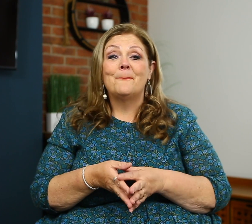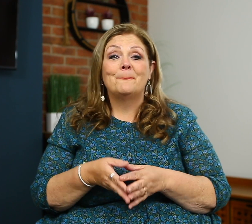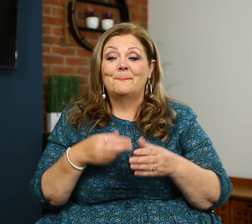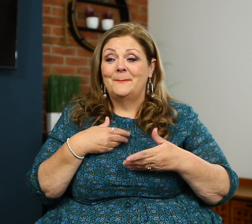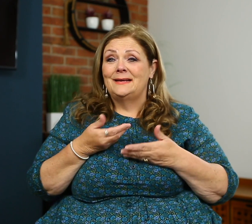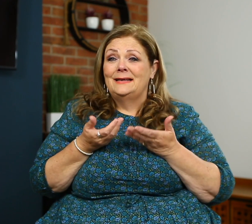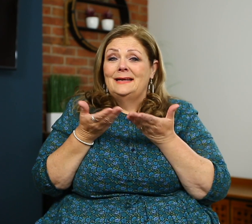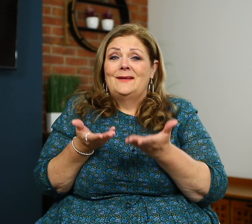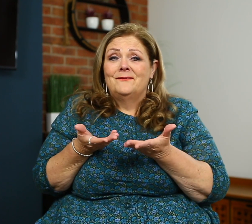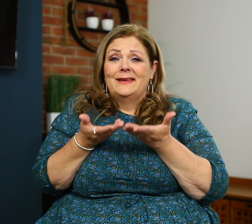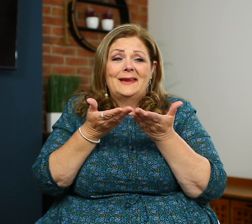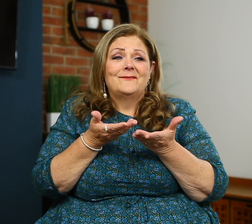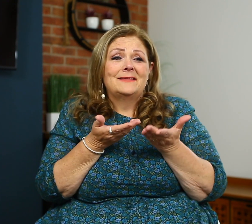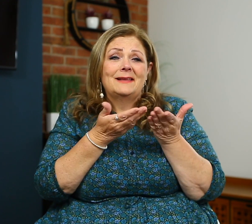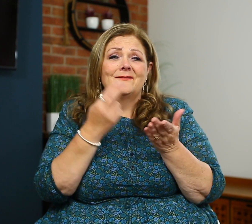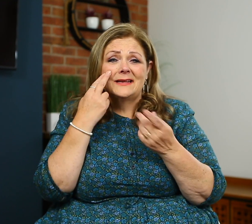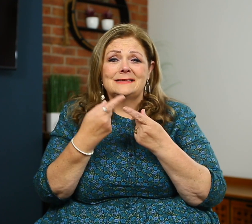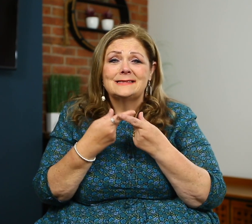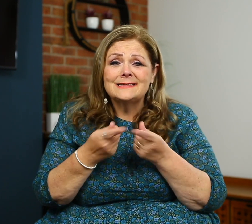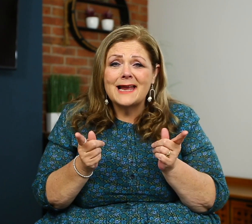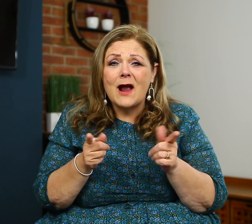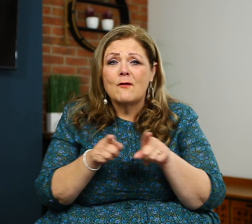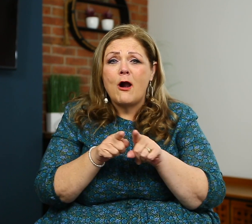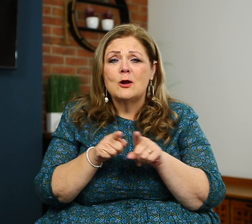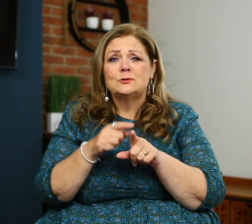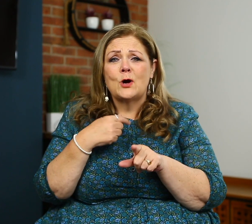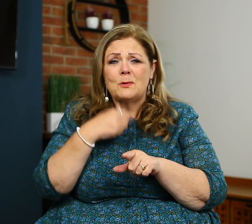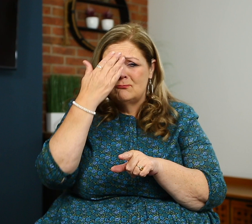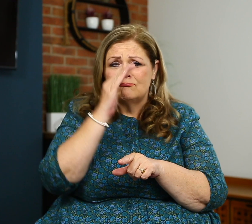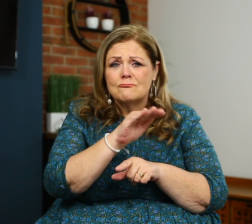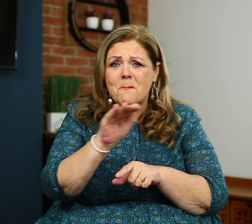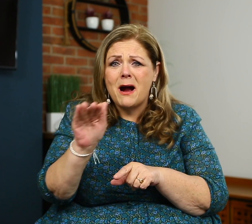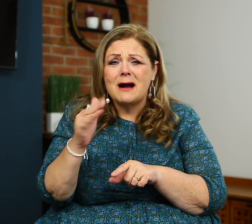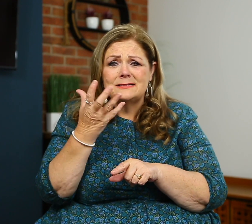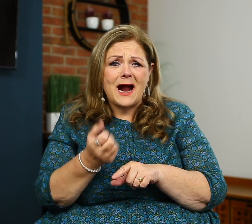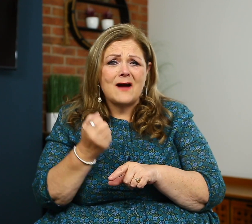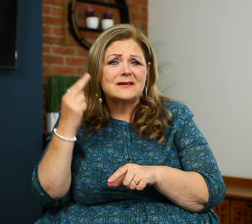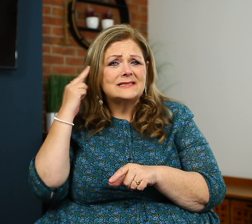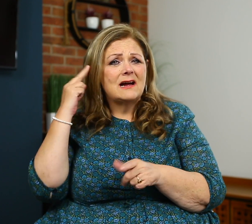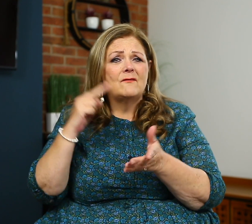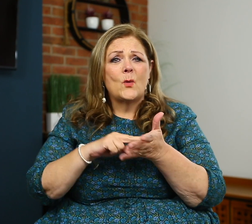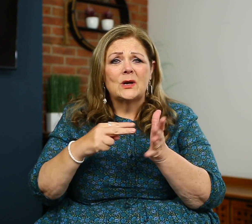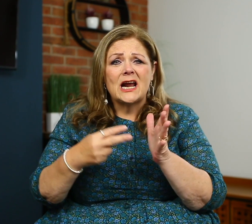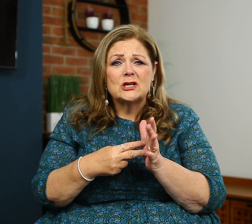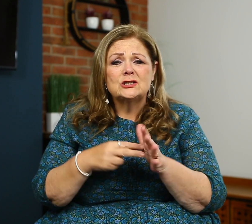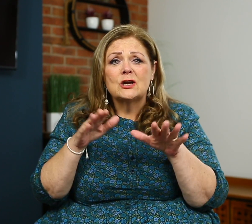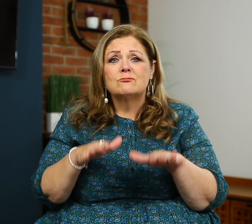a lot to the deaf clients, and I remind them of the British Deaf Association, the